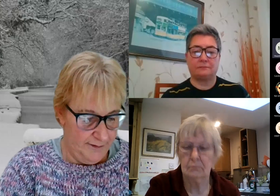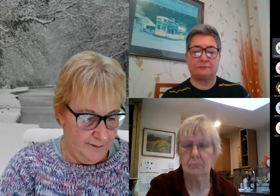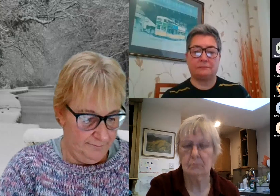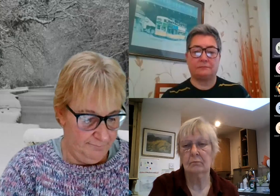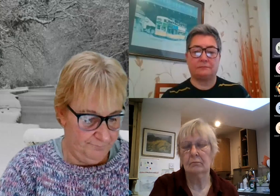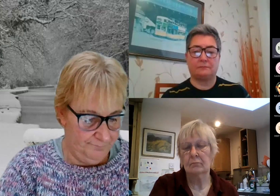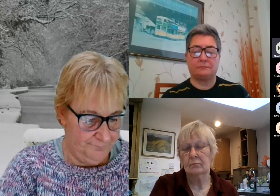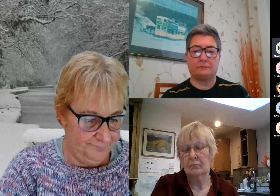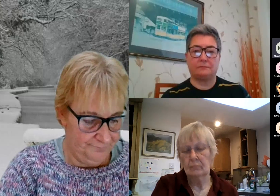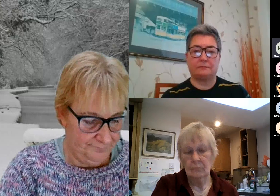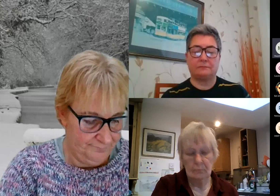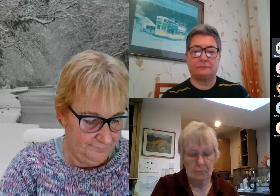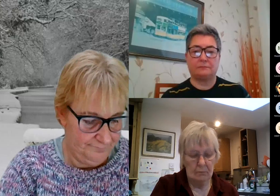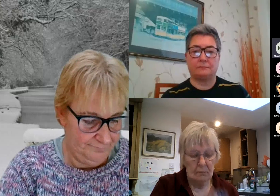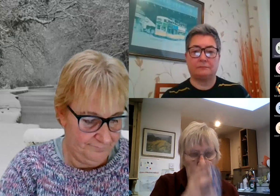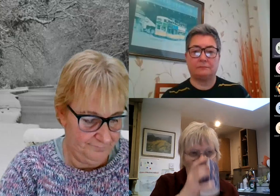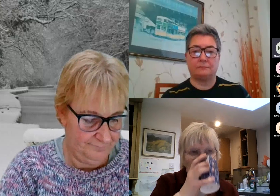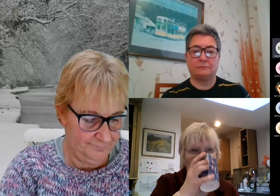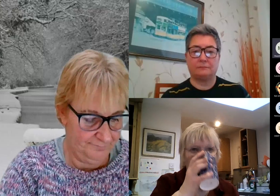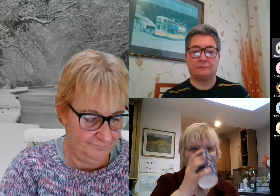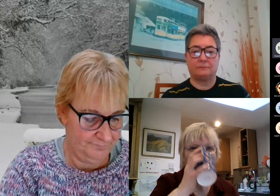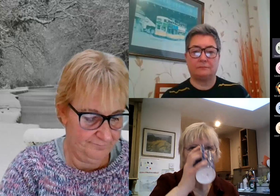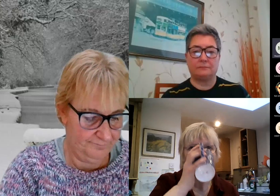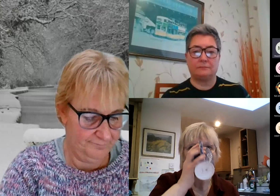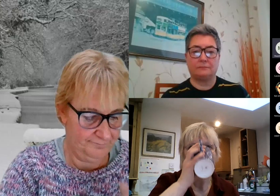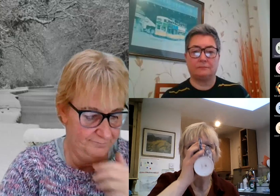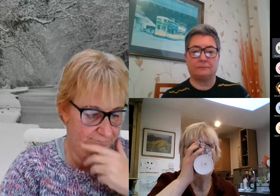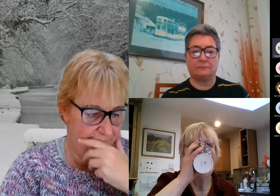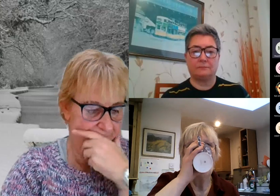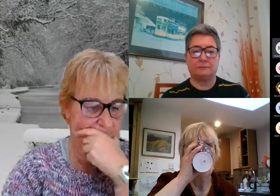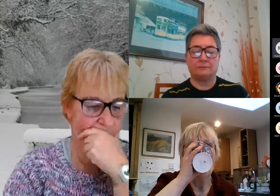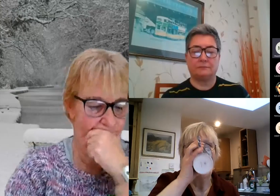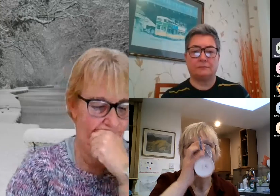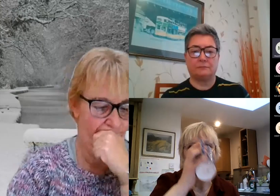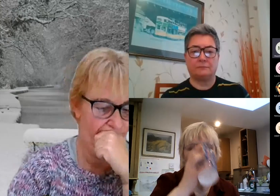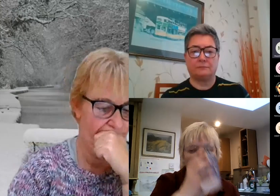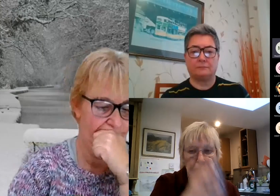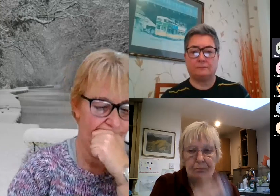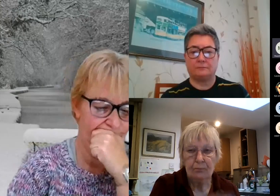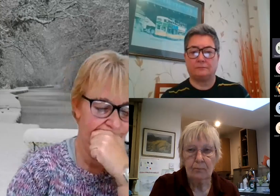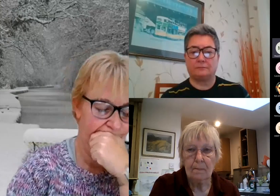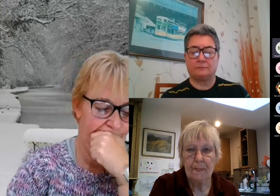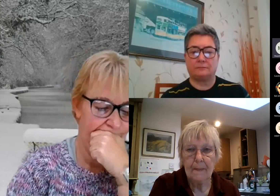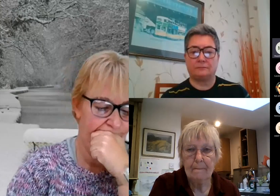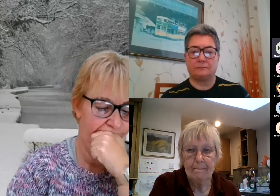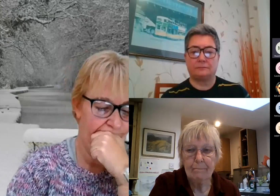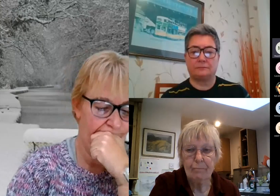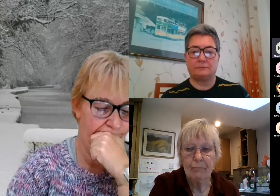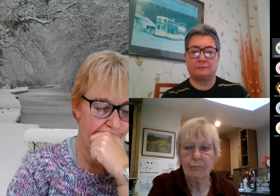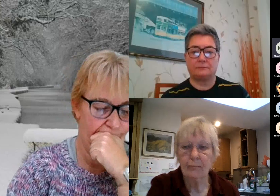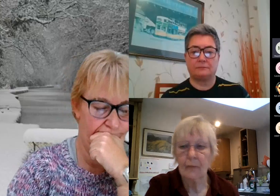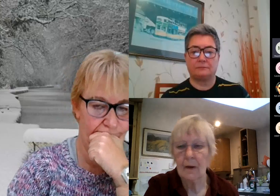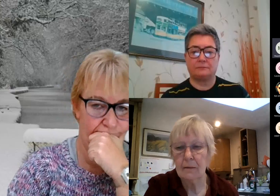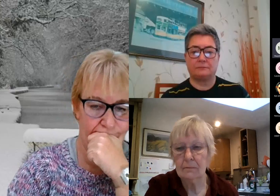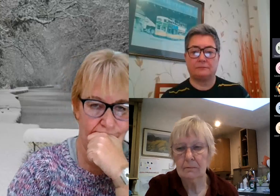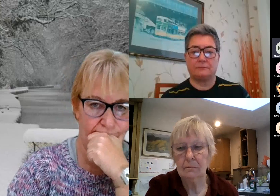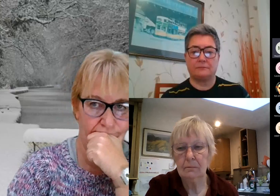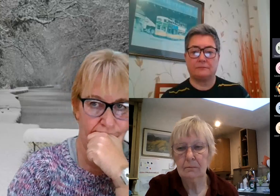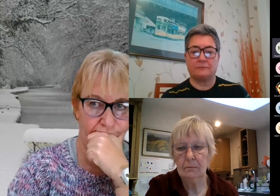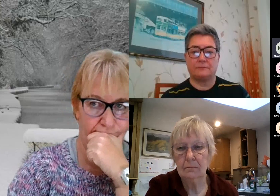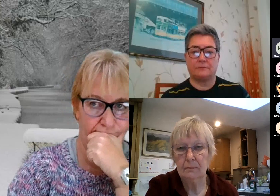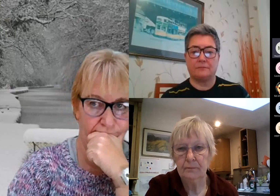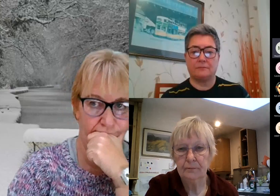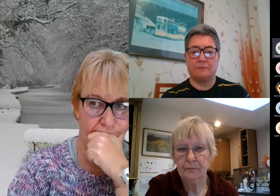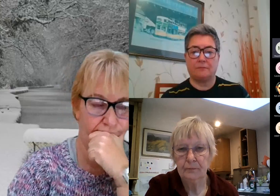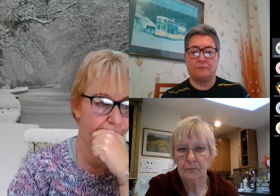with things like access to work, what Hmrc is doing here. It's